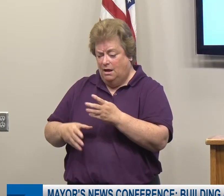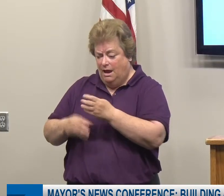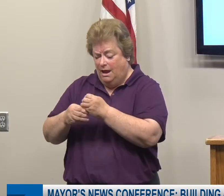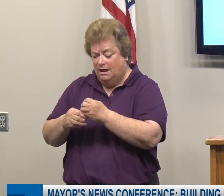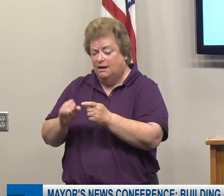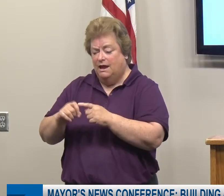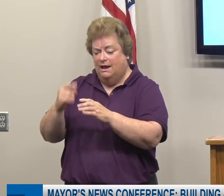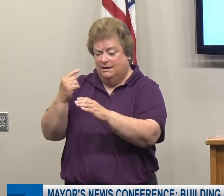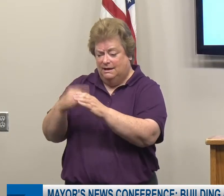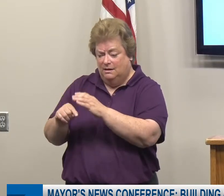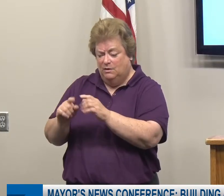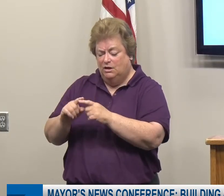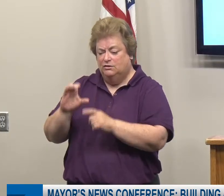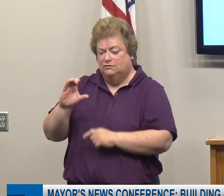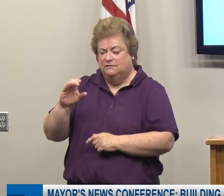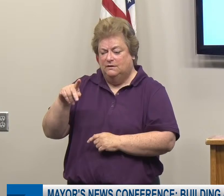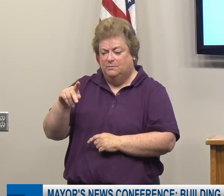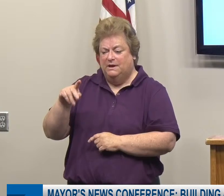by emailing